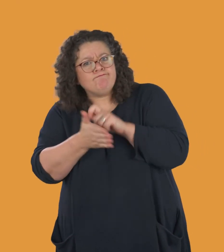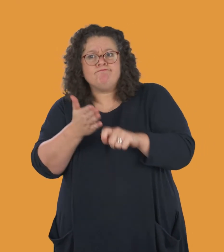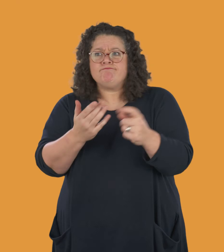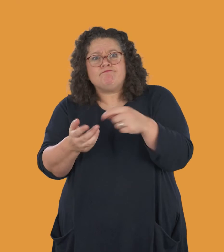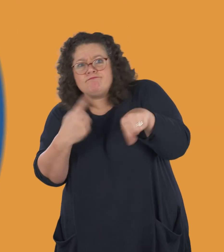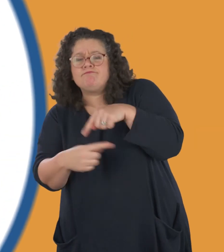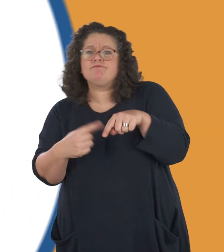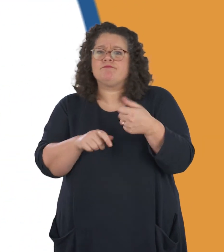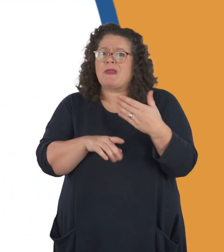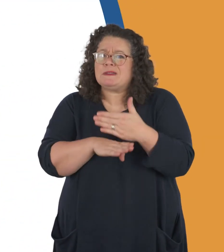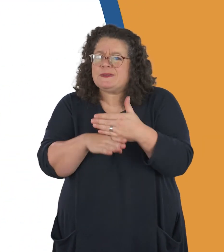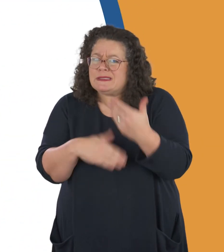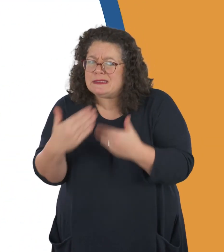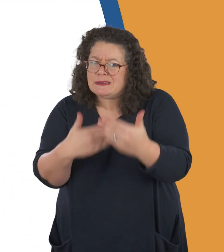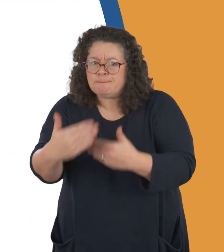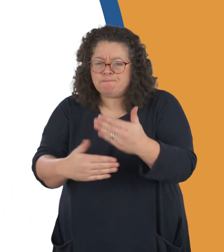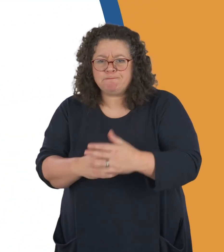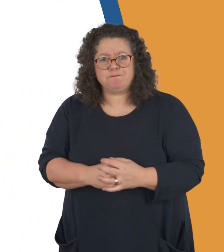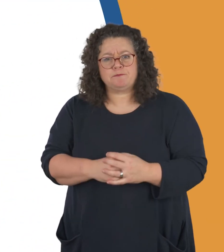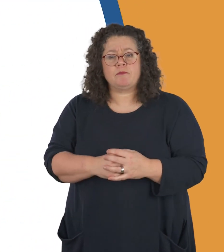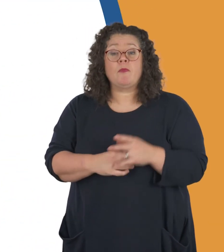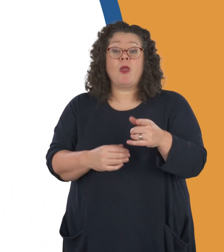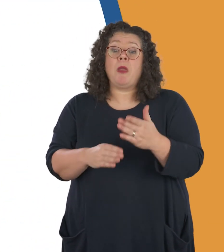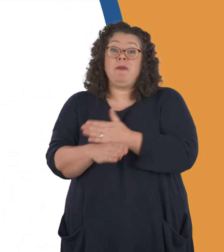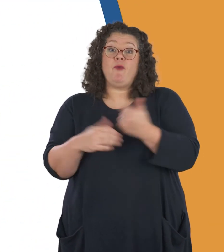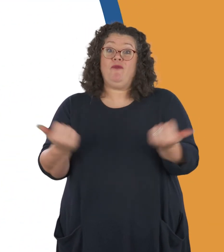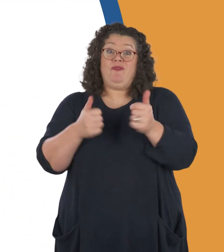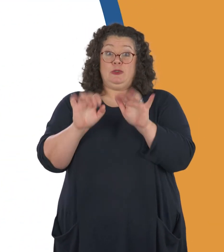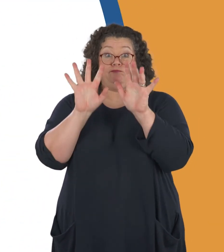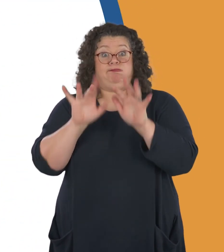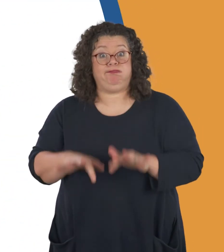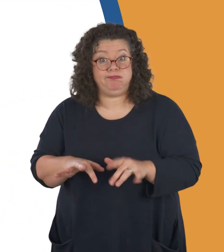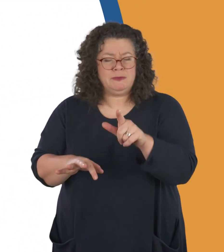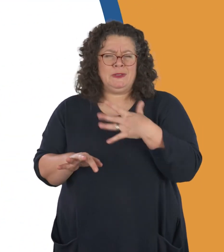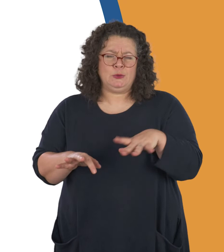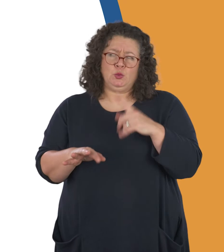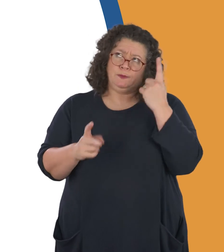Before completing the application form, you should set aside some time to think about your campaign plans.